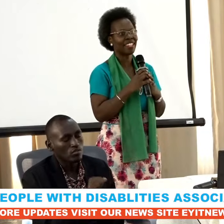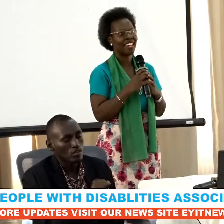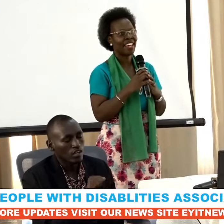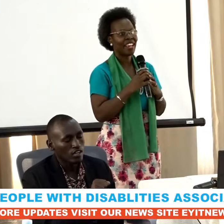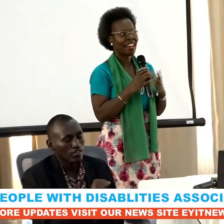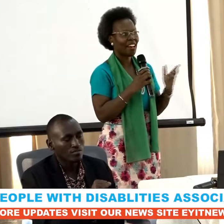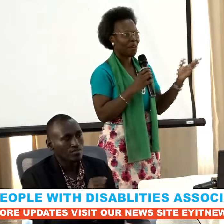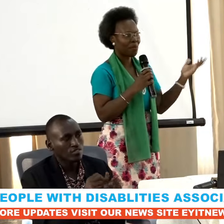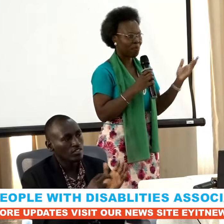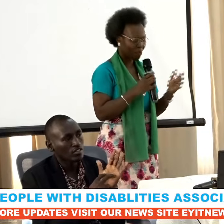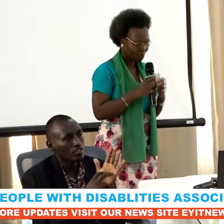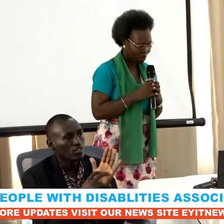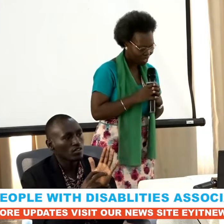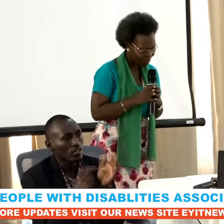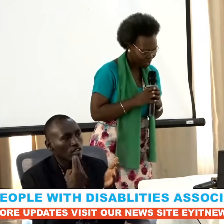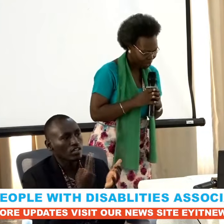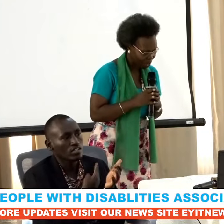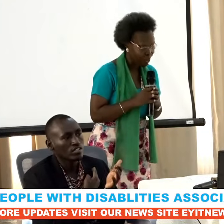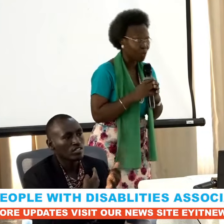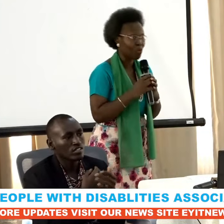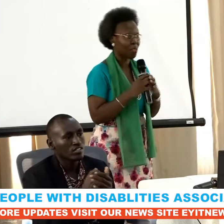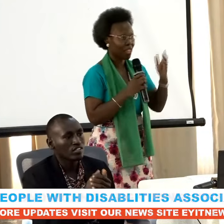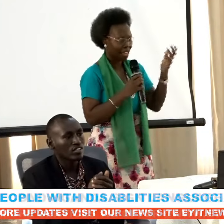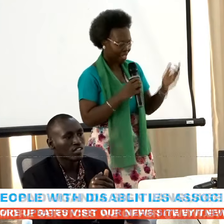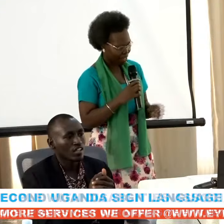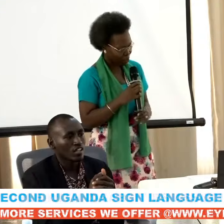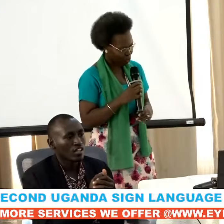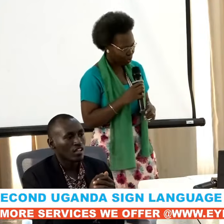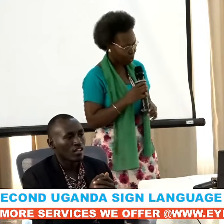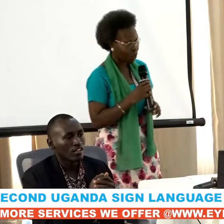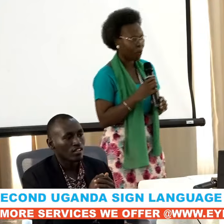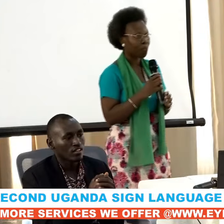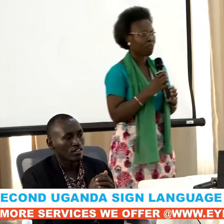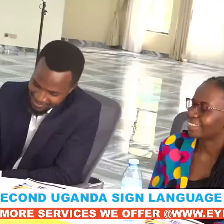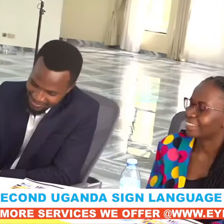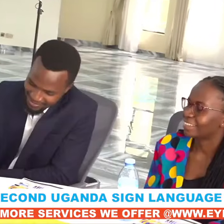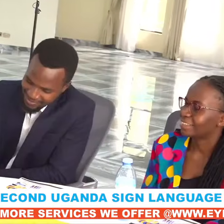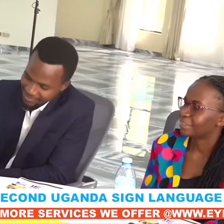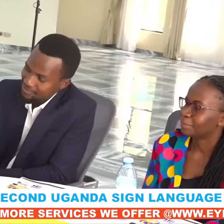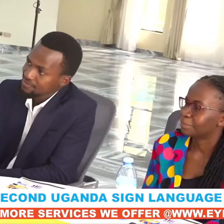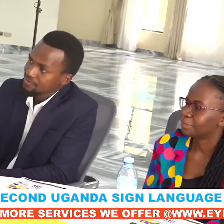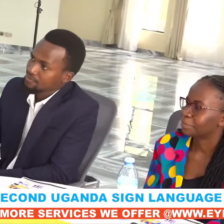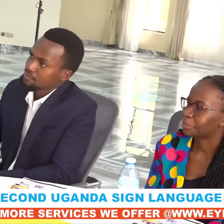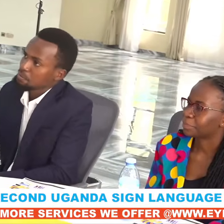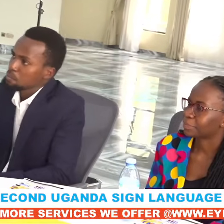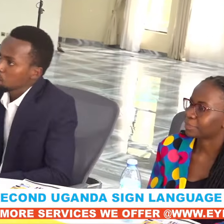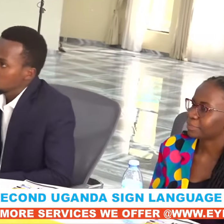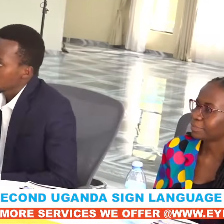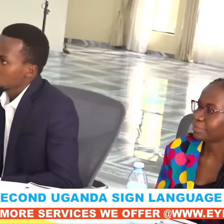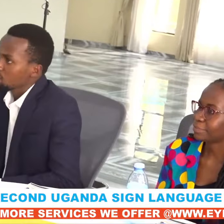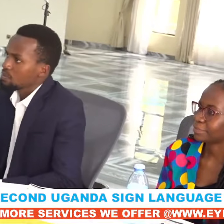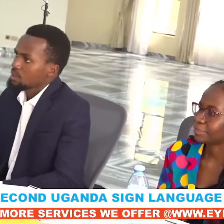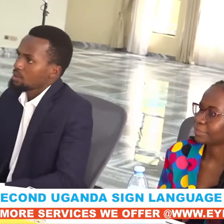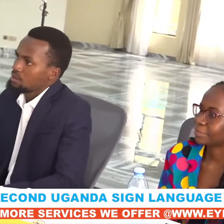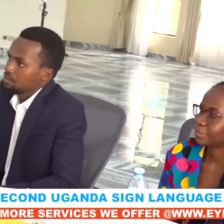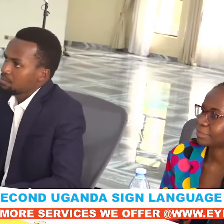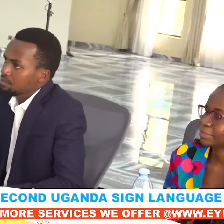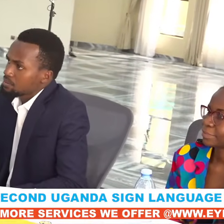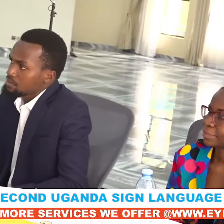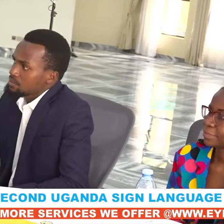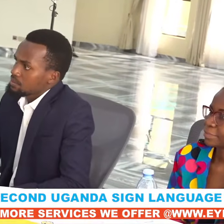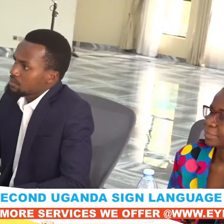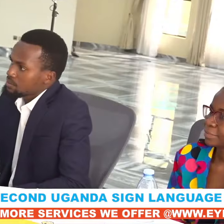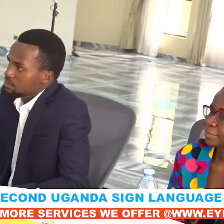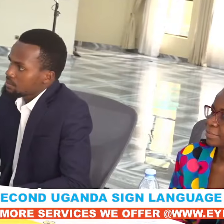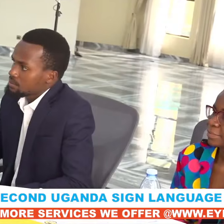others, my DVC will do that protocol. But I would like to recognize your presence